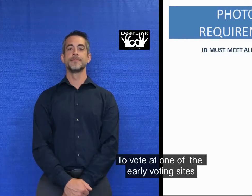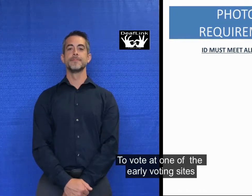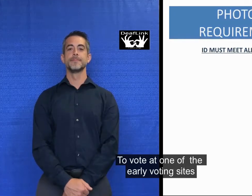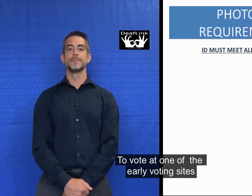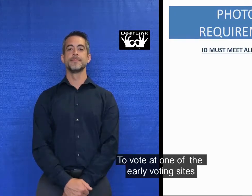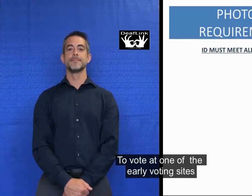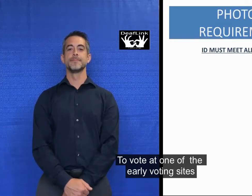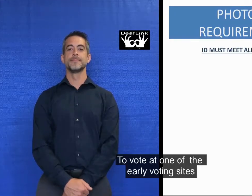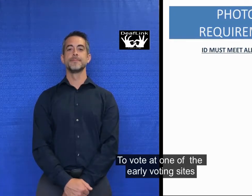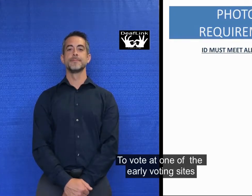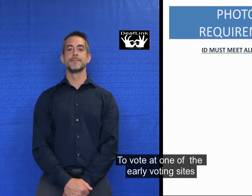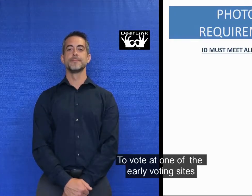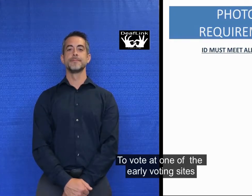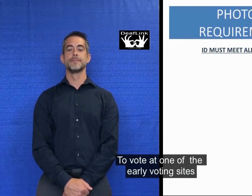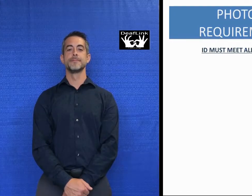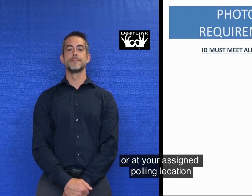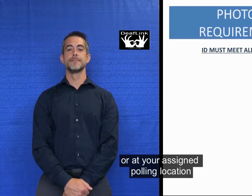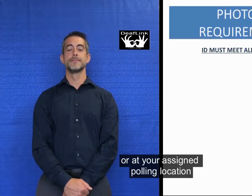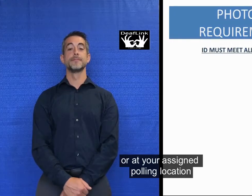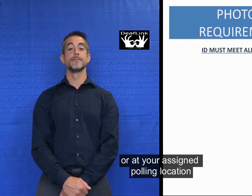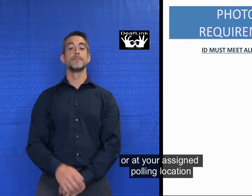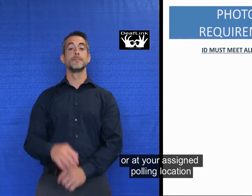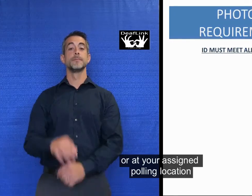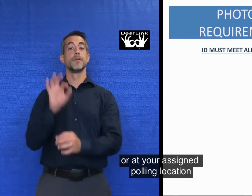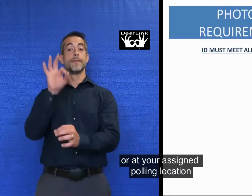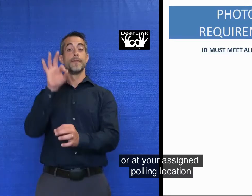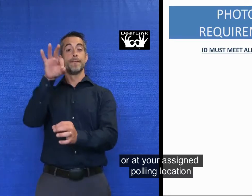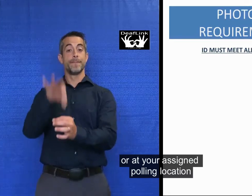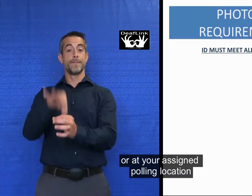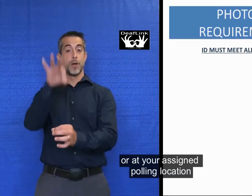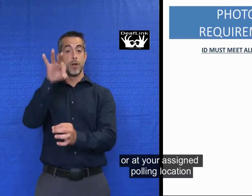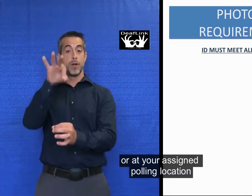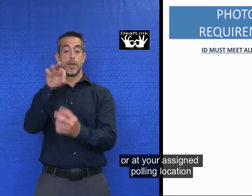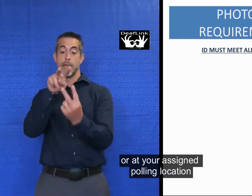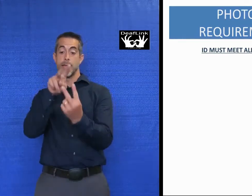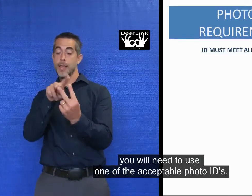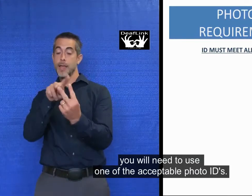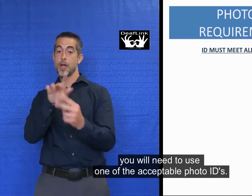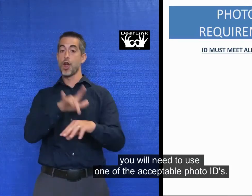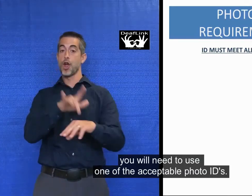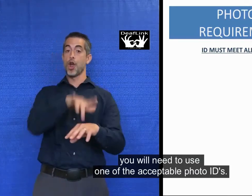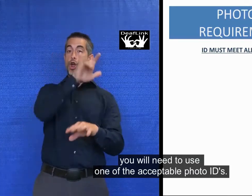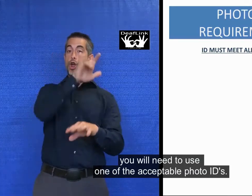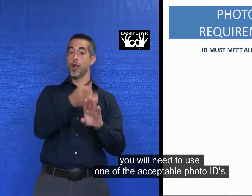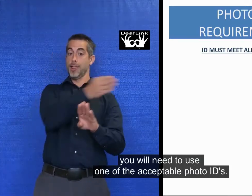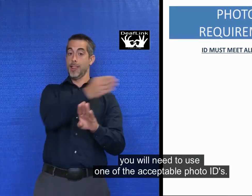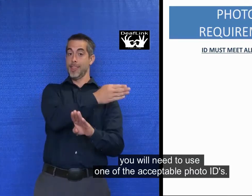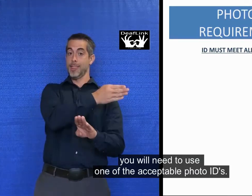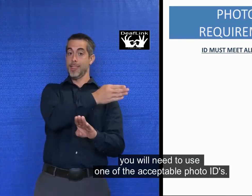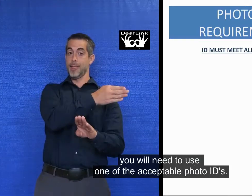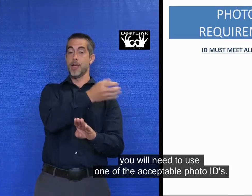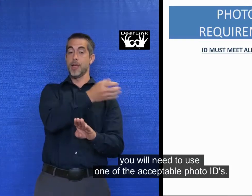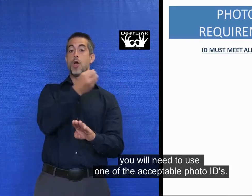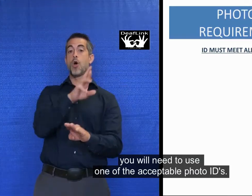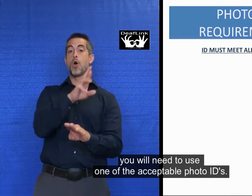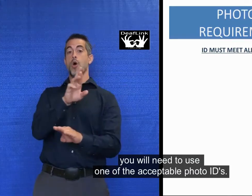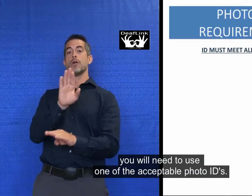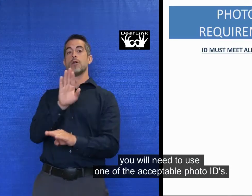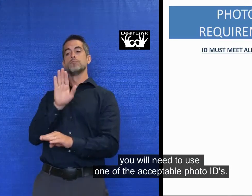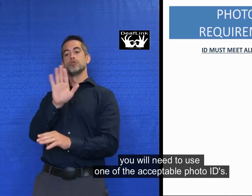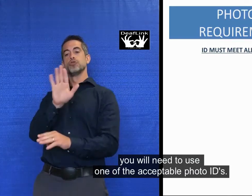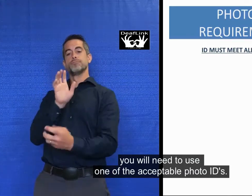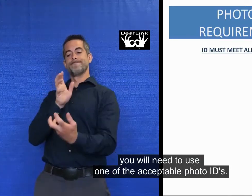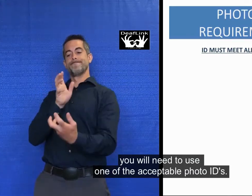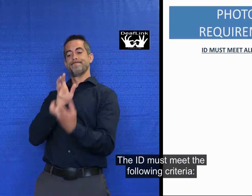To vote at one of the early voting sites or at your assigned polling location, you will need to use one of the acceptable